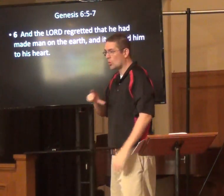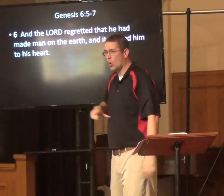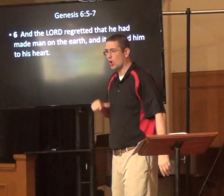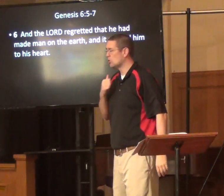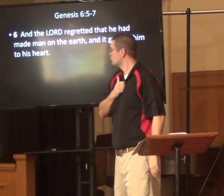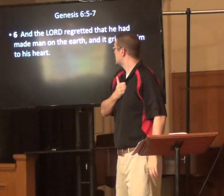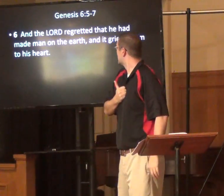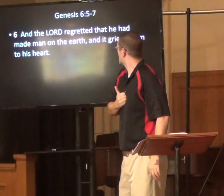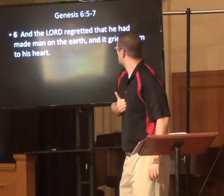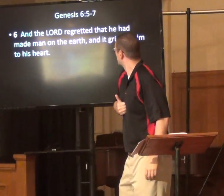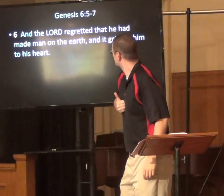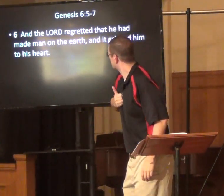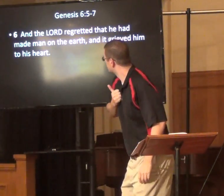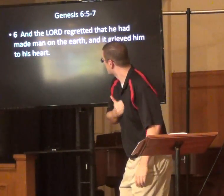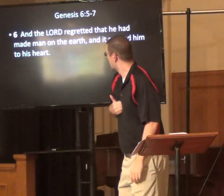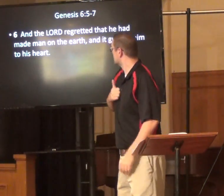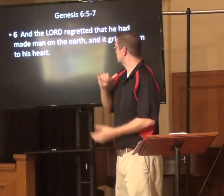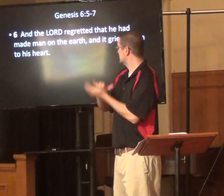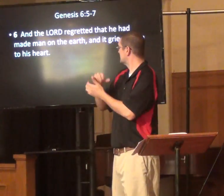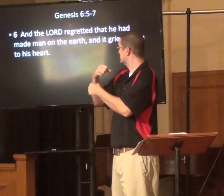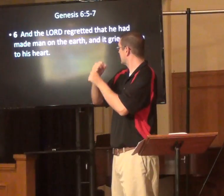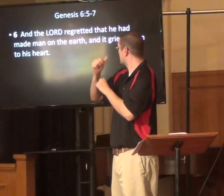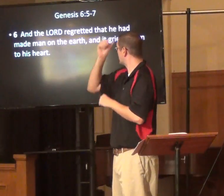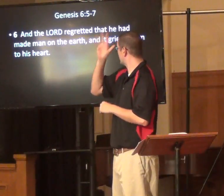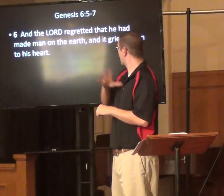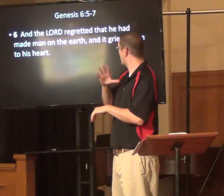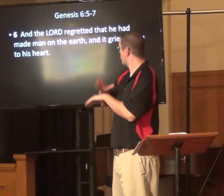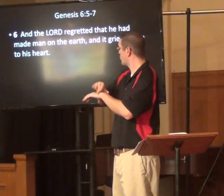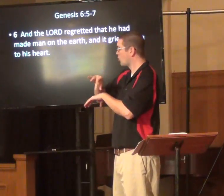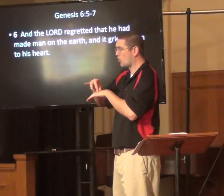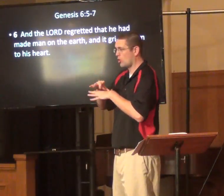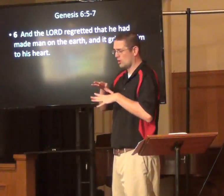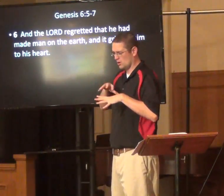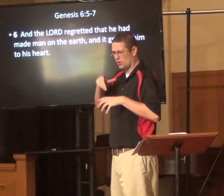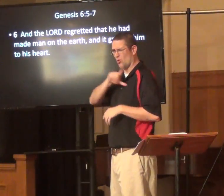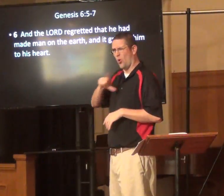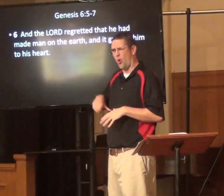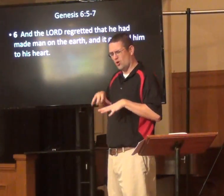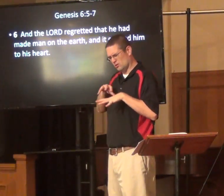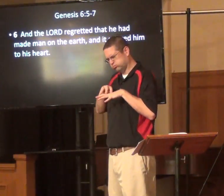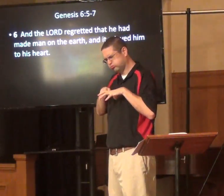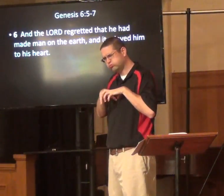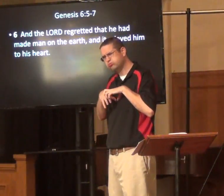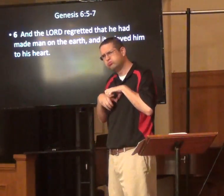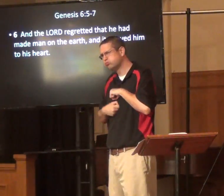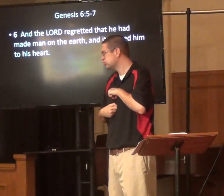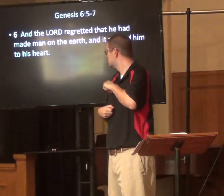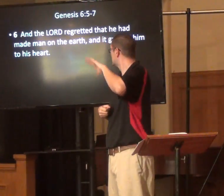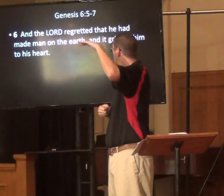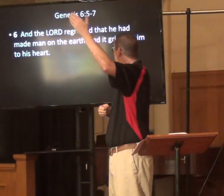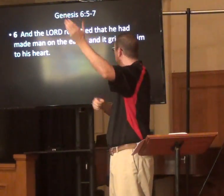And the Lord regretted that he had made man on the earth, and it grieved him